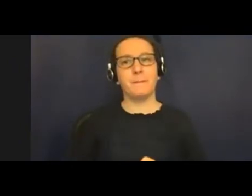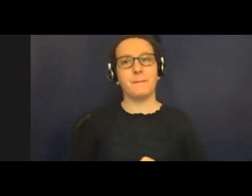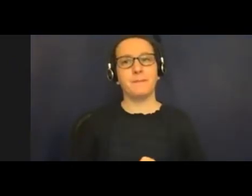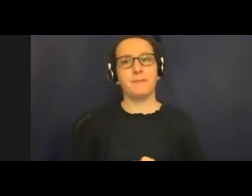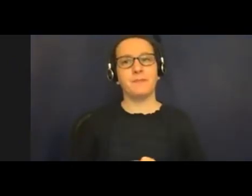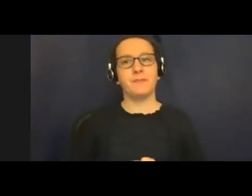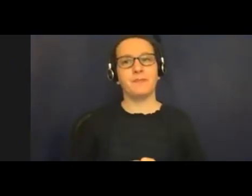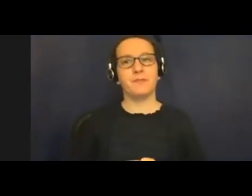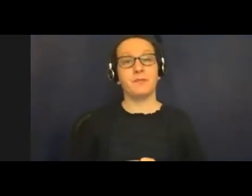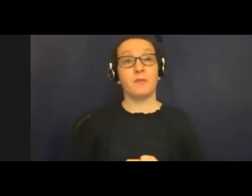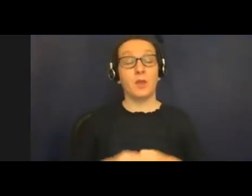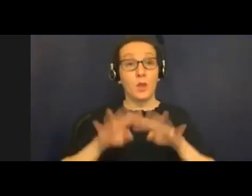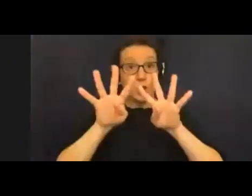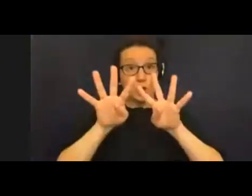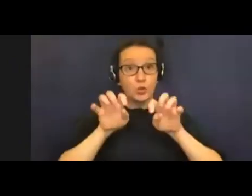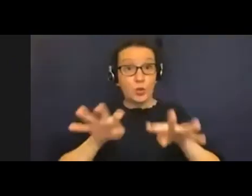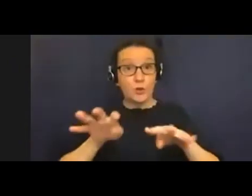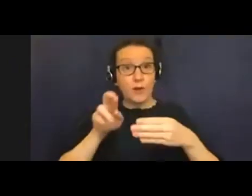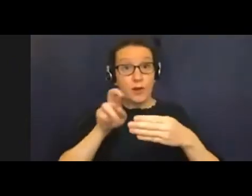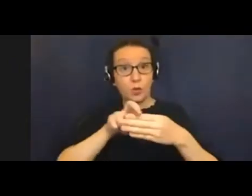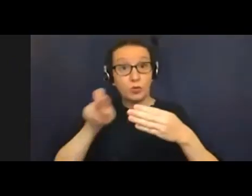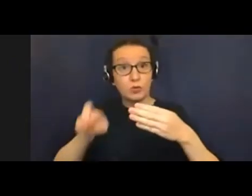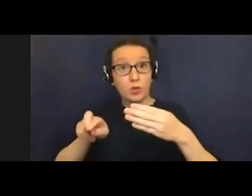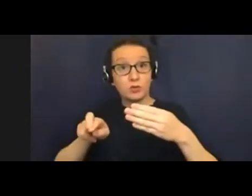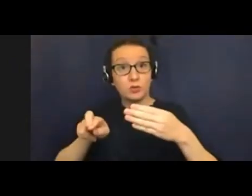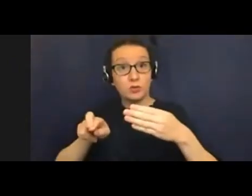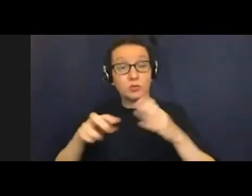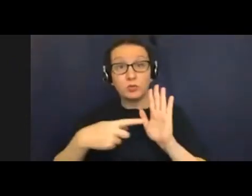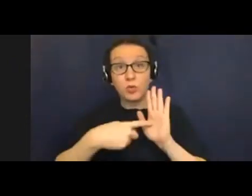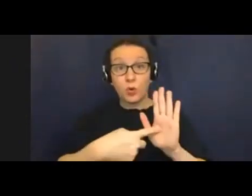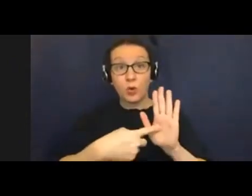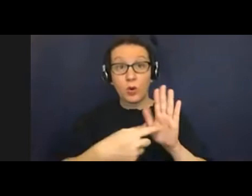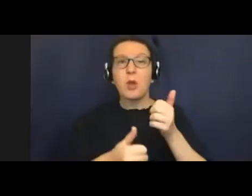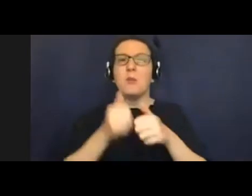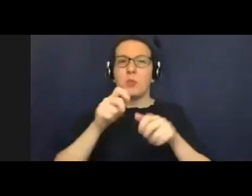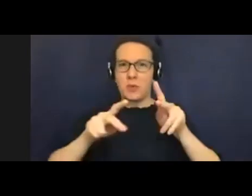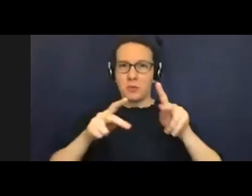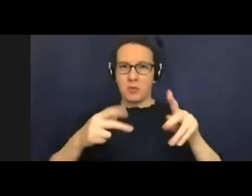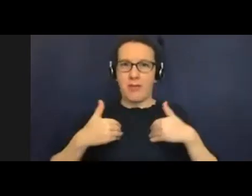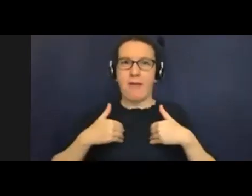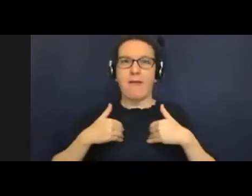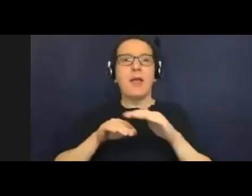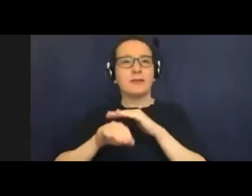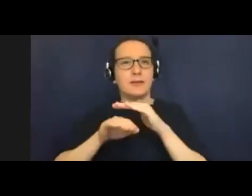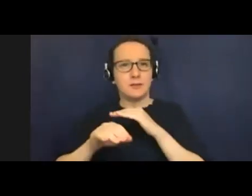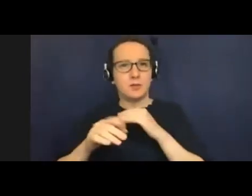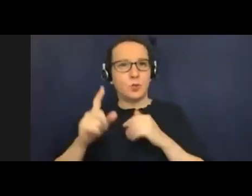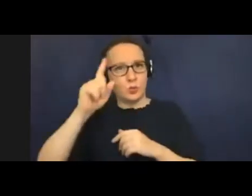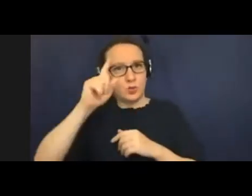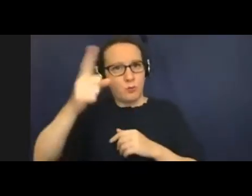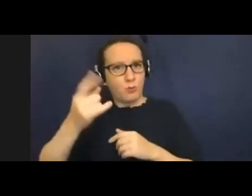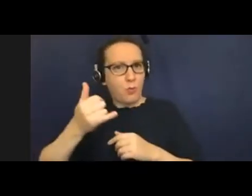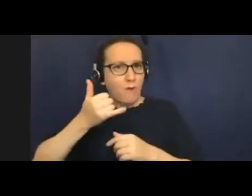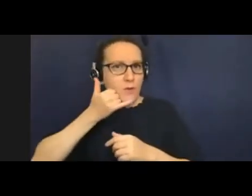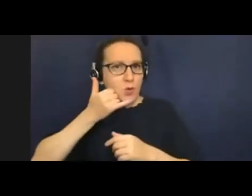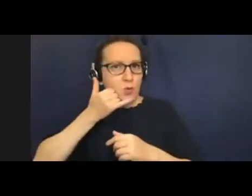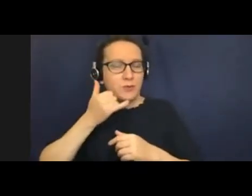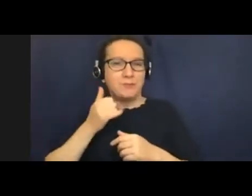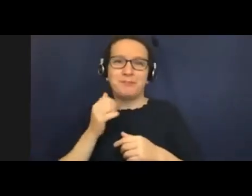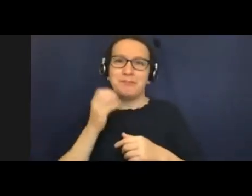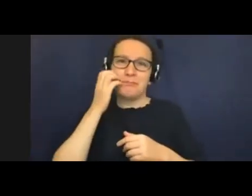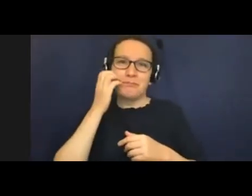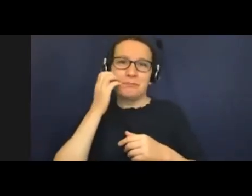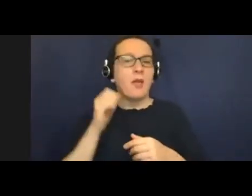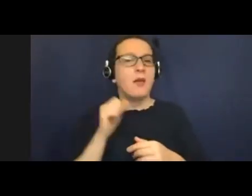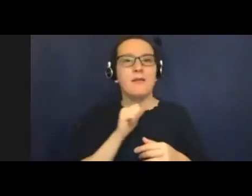So the survey results indicated that most people actually had access to a smartphone, but not a laptop. And they